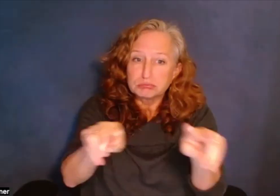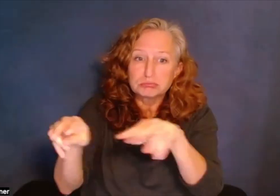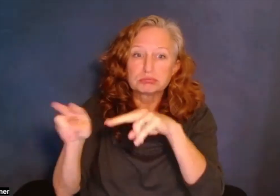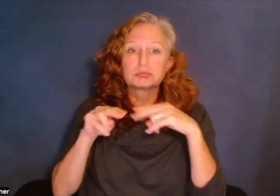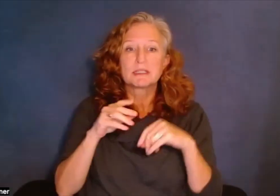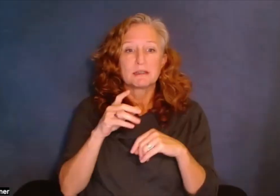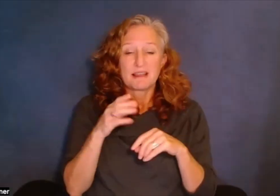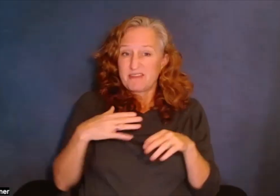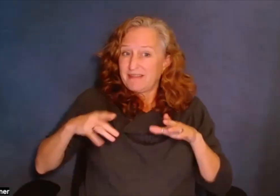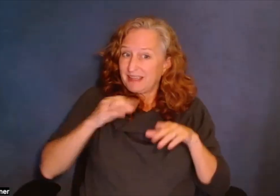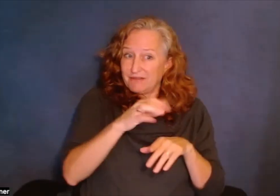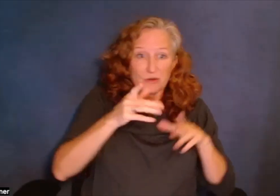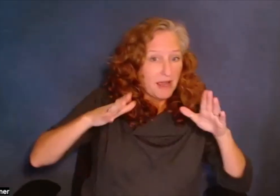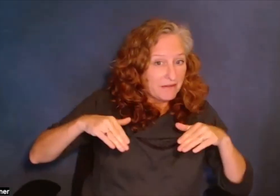well.